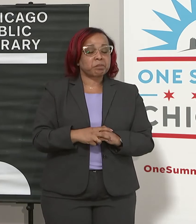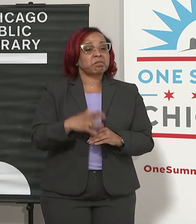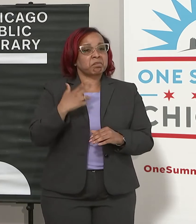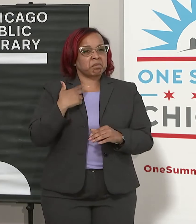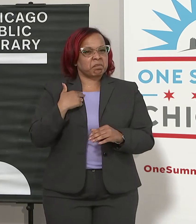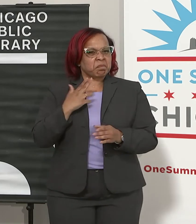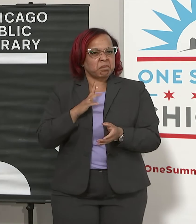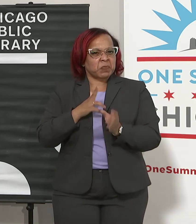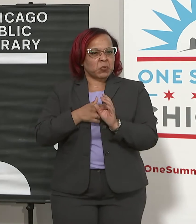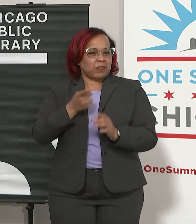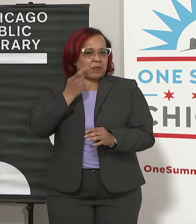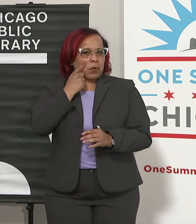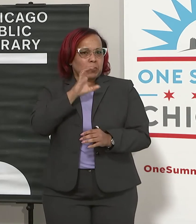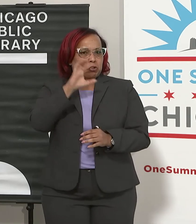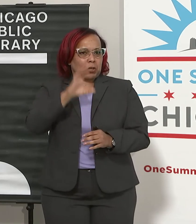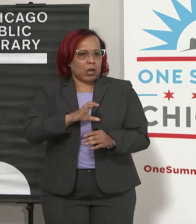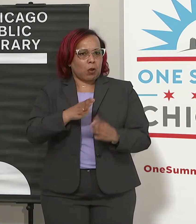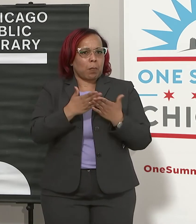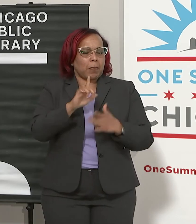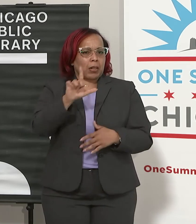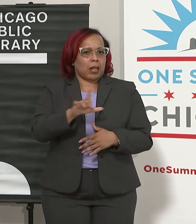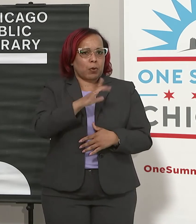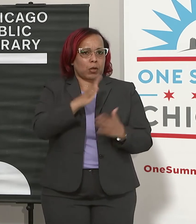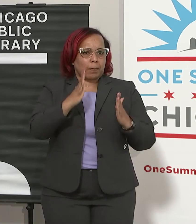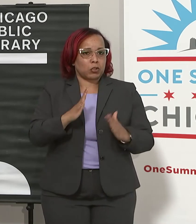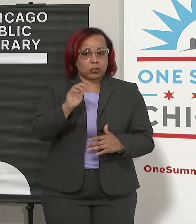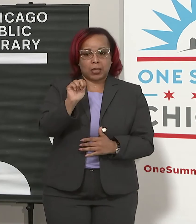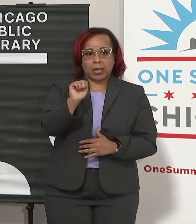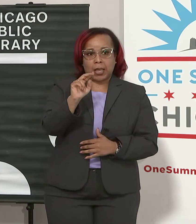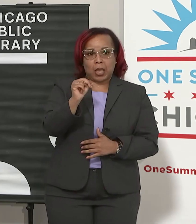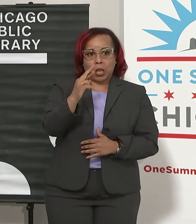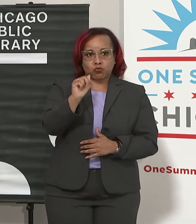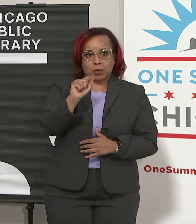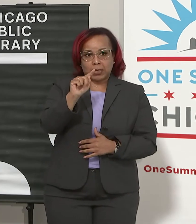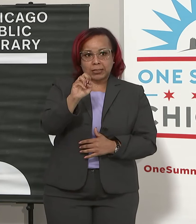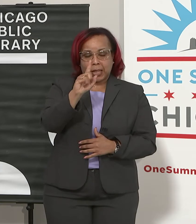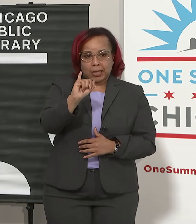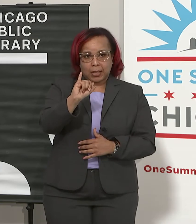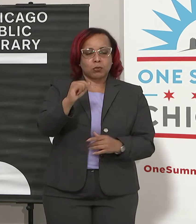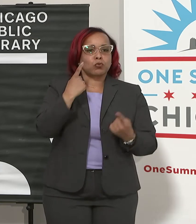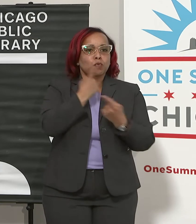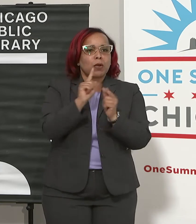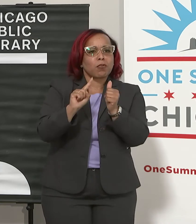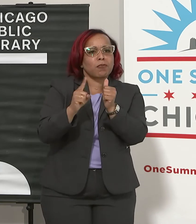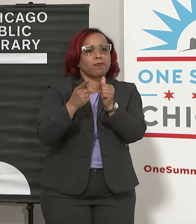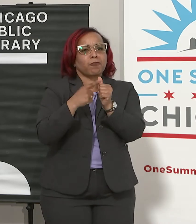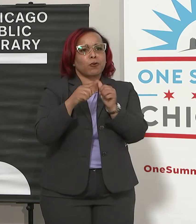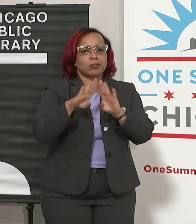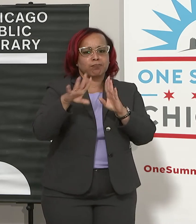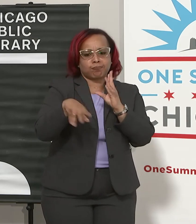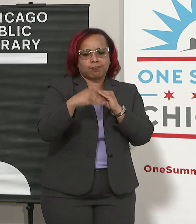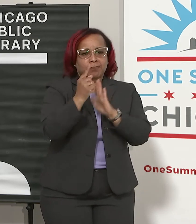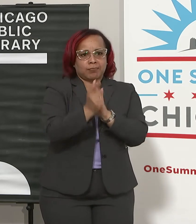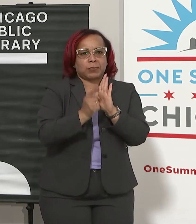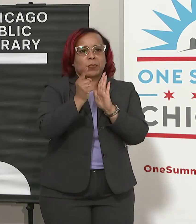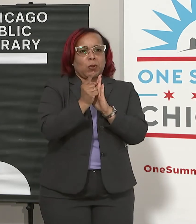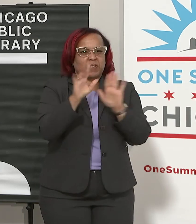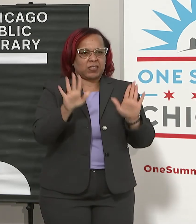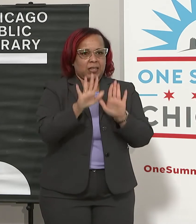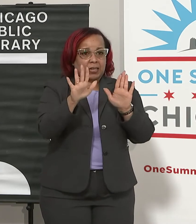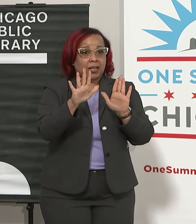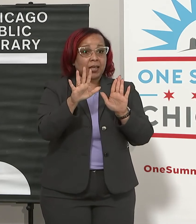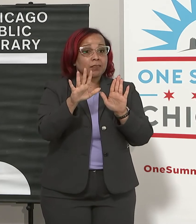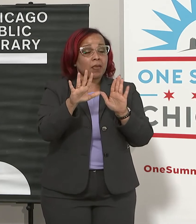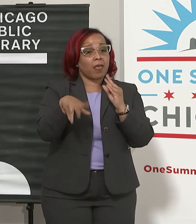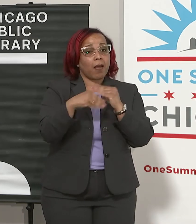joined former Chicago Public Libraries Commissioner Andrea Telly to announce the first expansion of Sunday hours, which